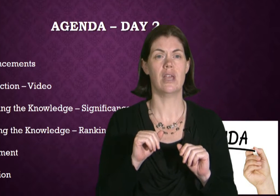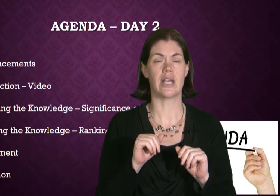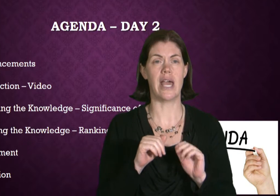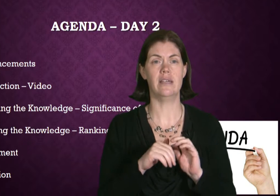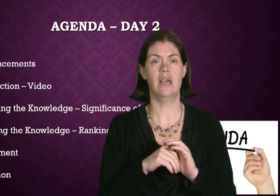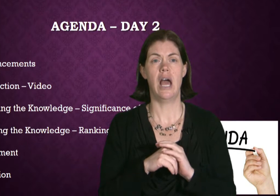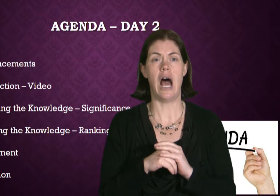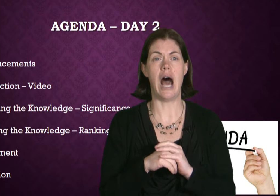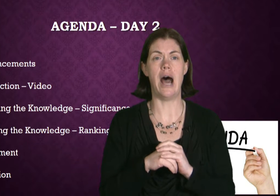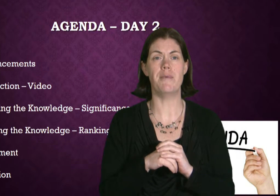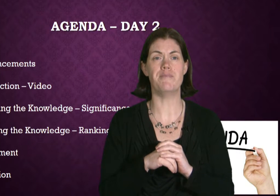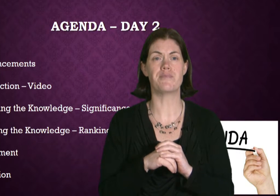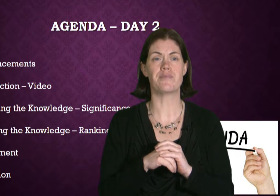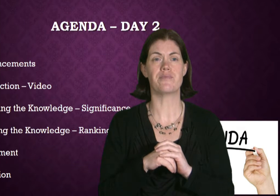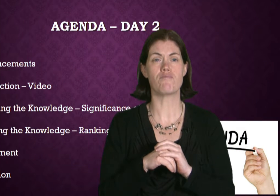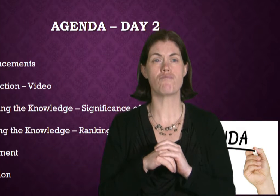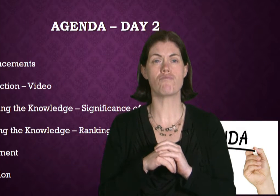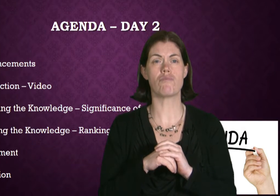Okay,